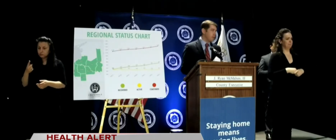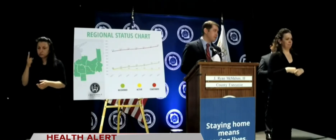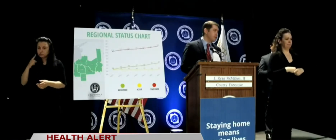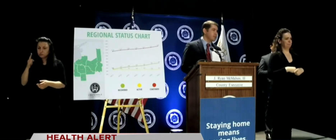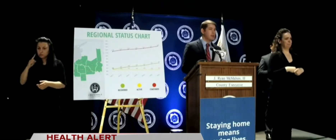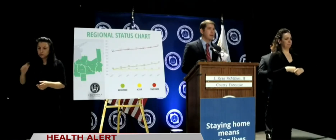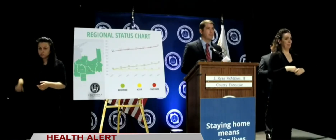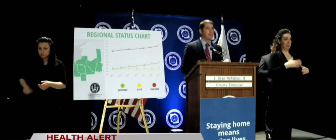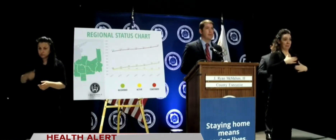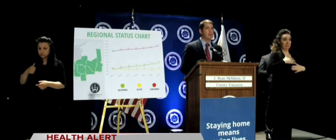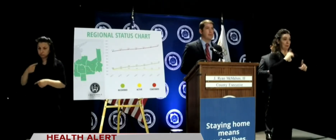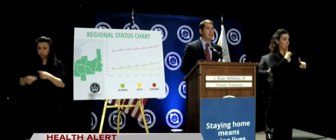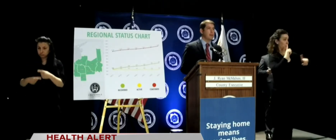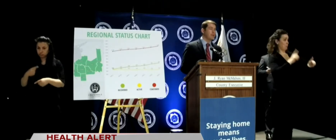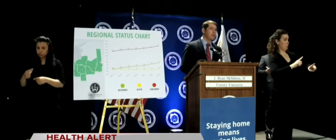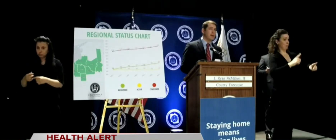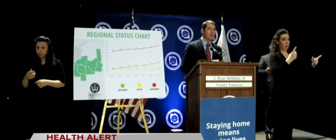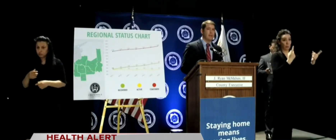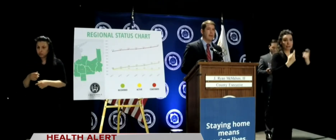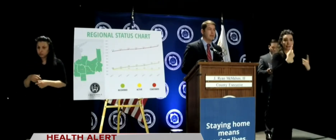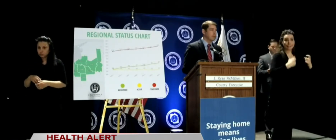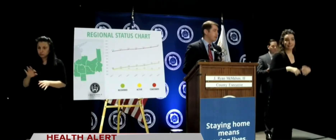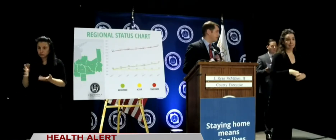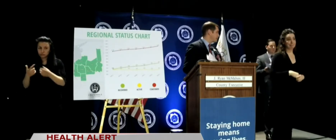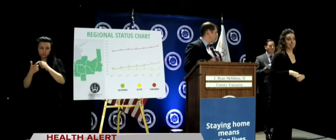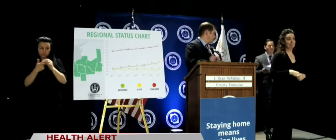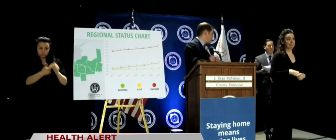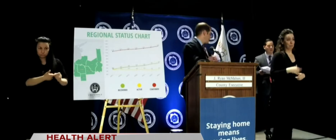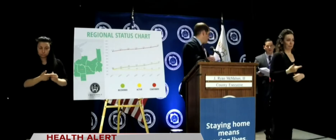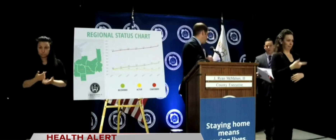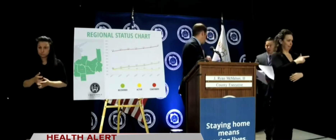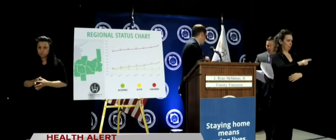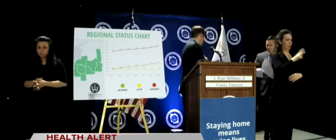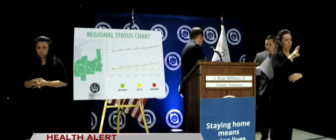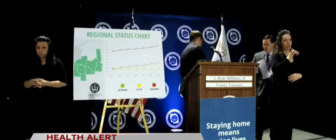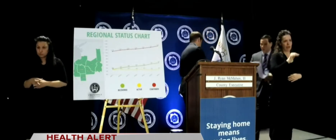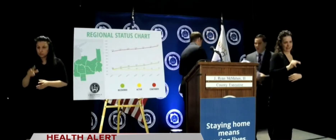to answer questions, but in the meantime, I'll turn it back over to the county executive.